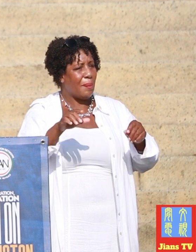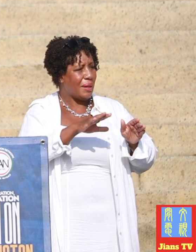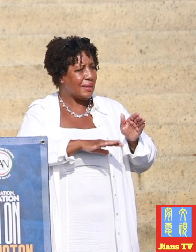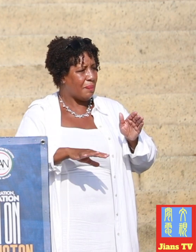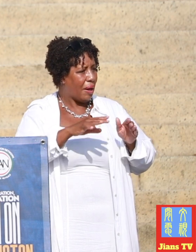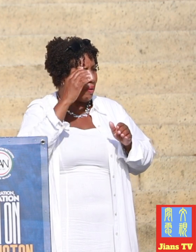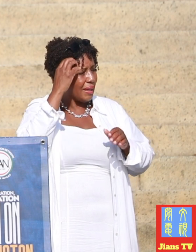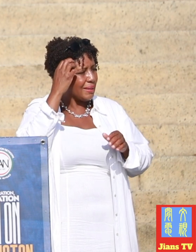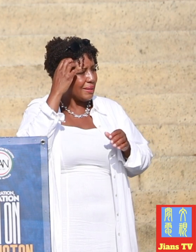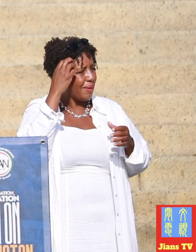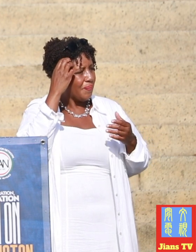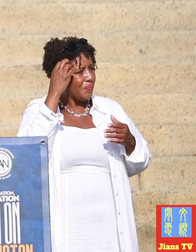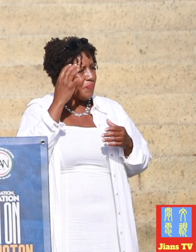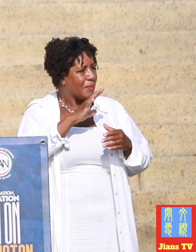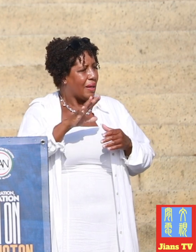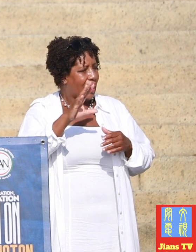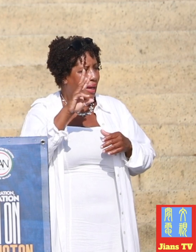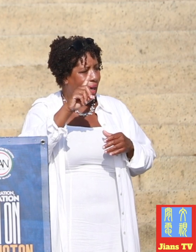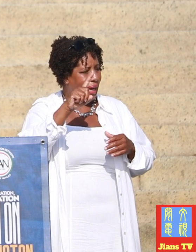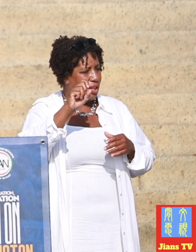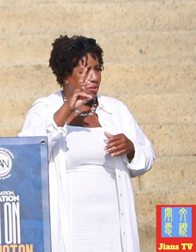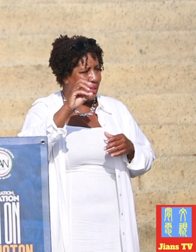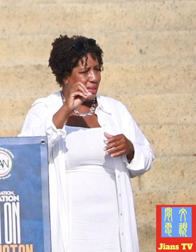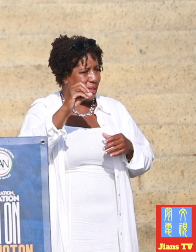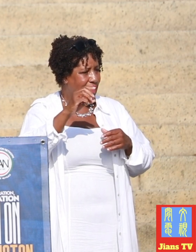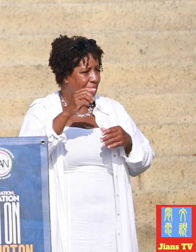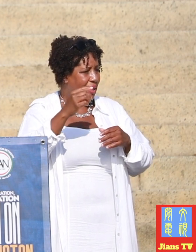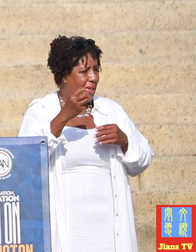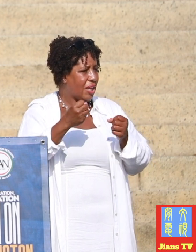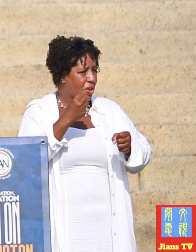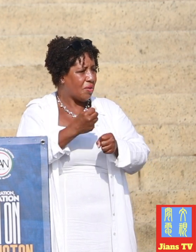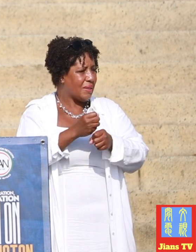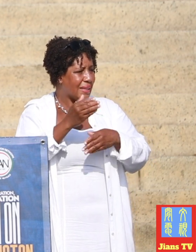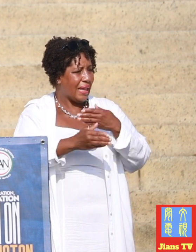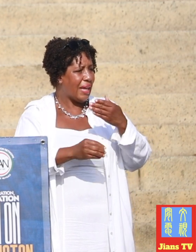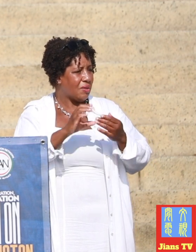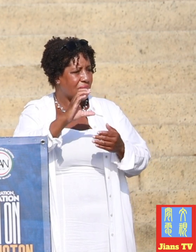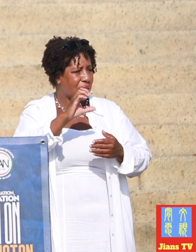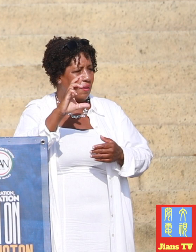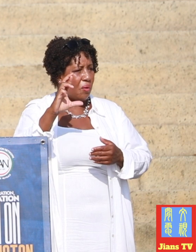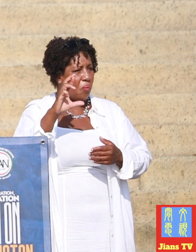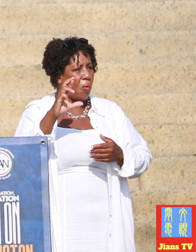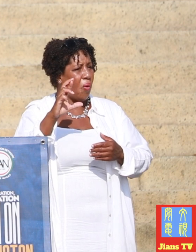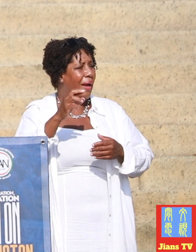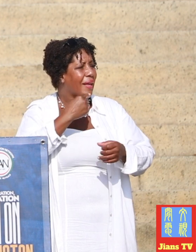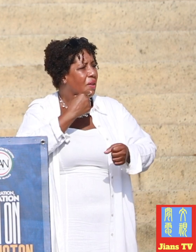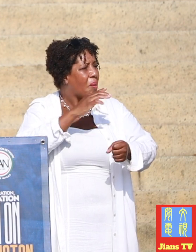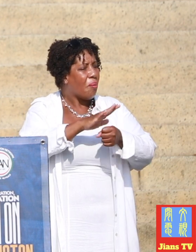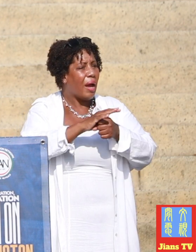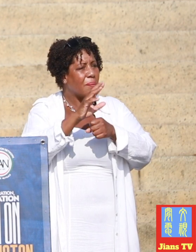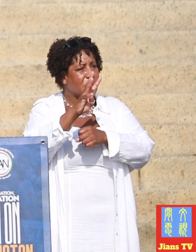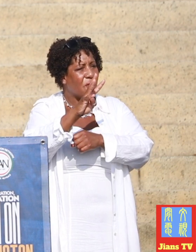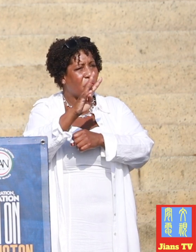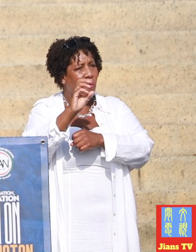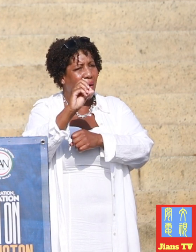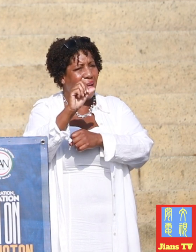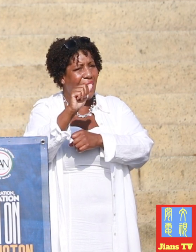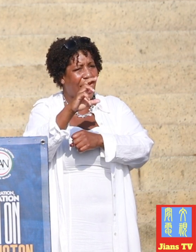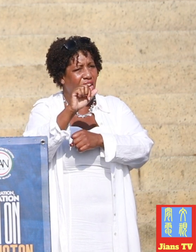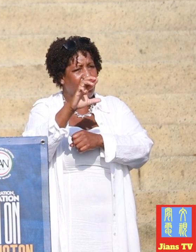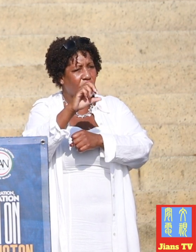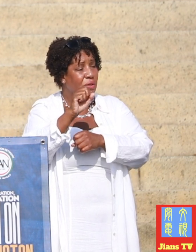II. But we are nearly 160 years since the end of the Civil War, and the promise of 40 acres and a